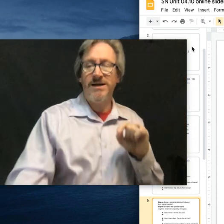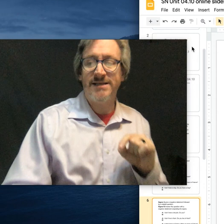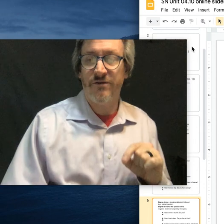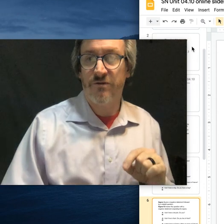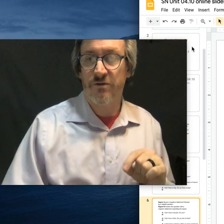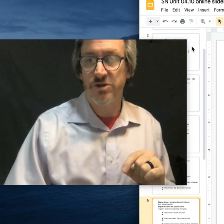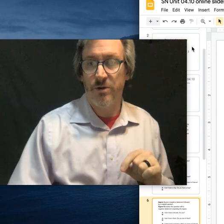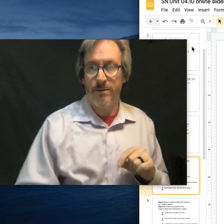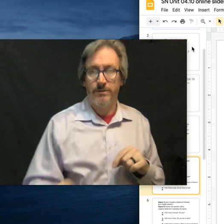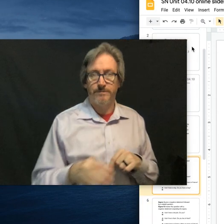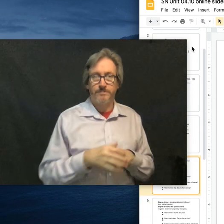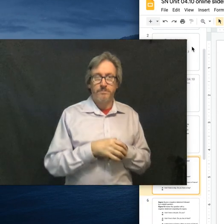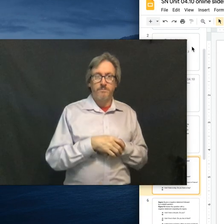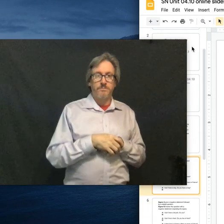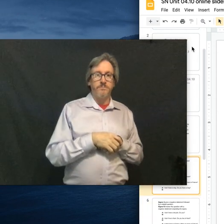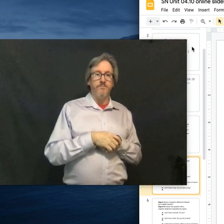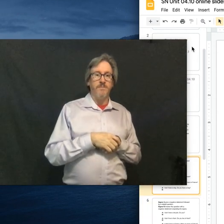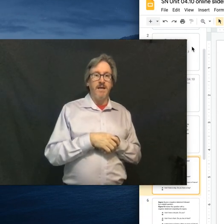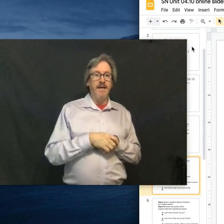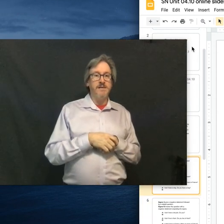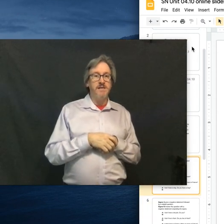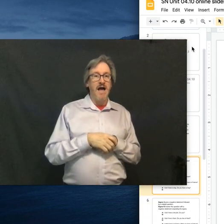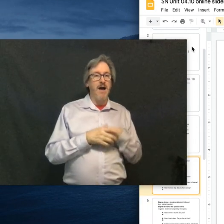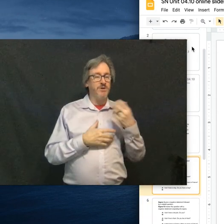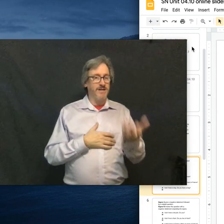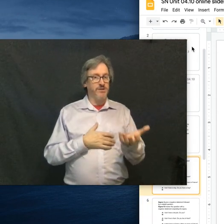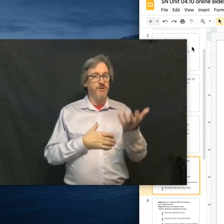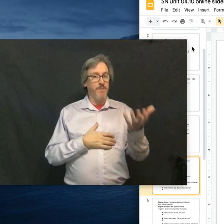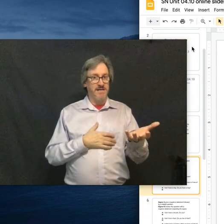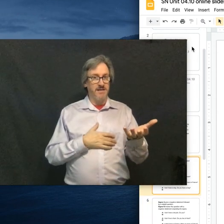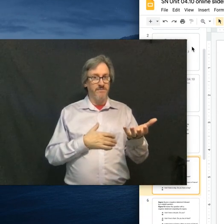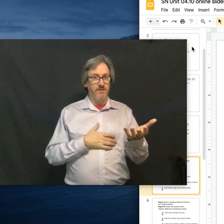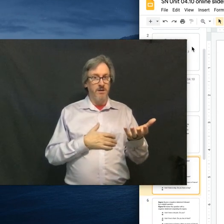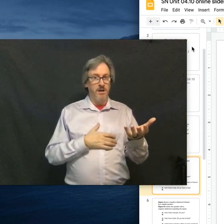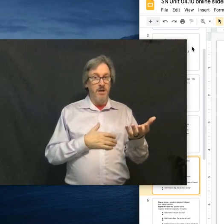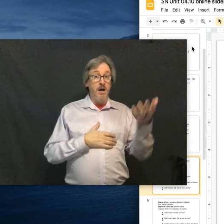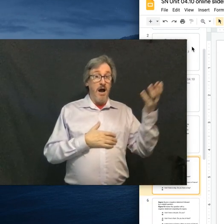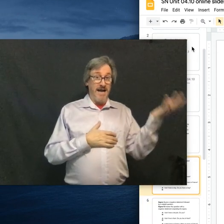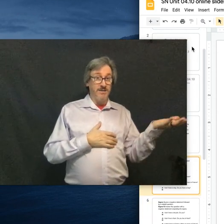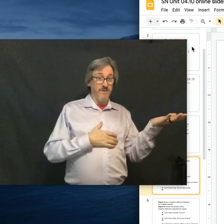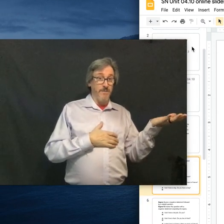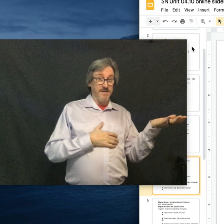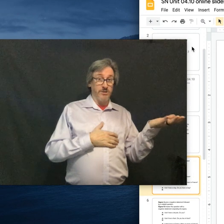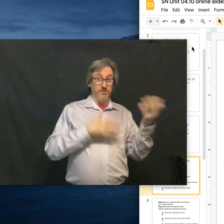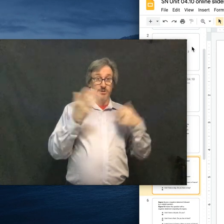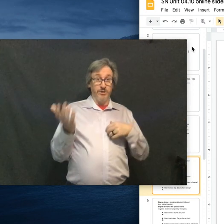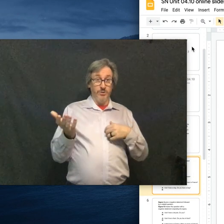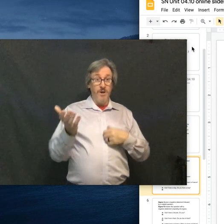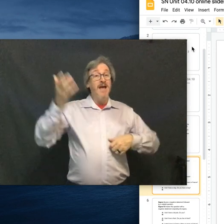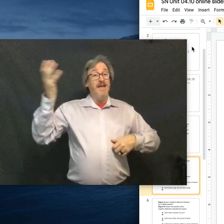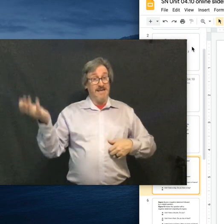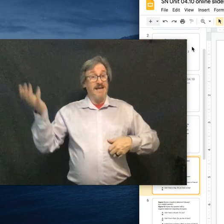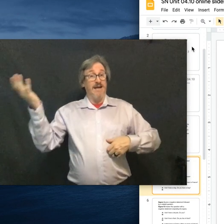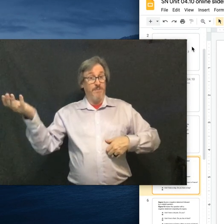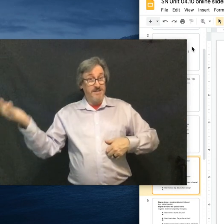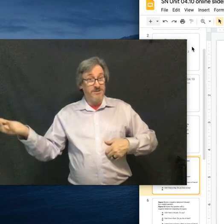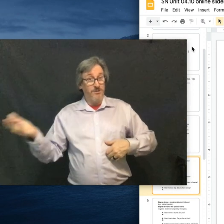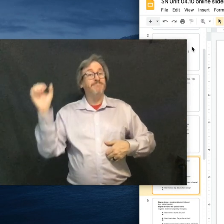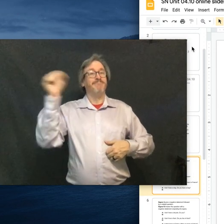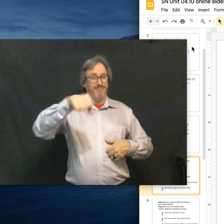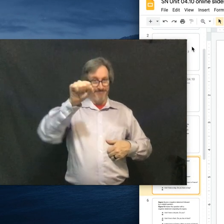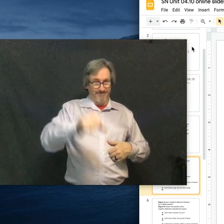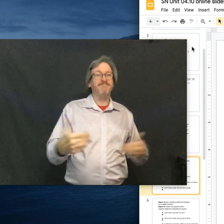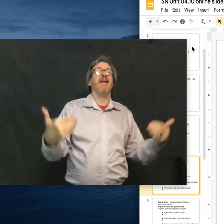how I set the first one up is how would you answer in the positive? I don't have a bicycle. Do you? Yes, I have a